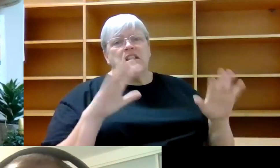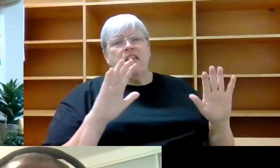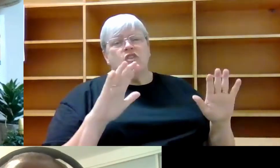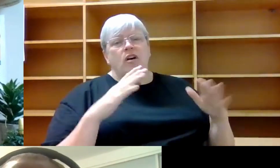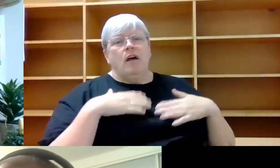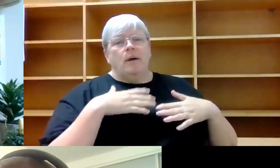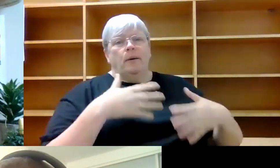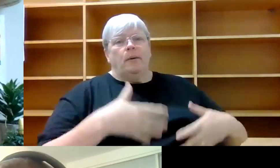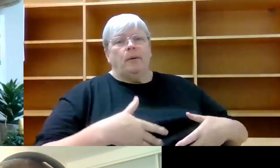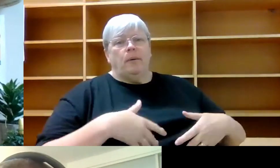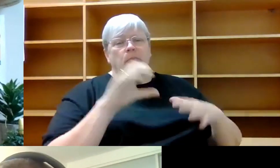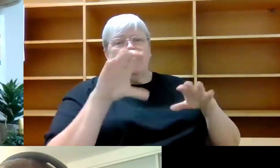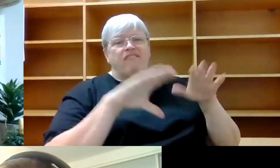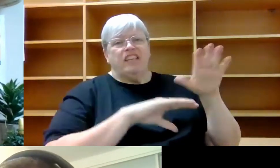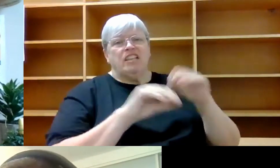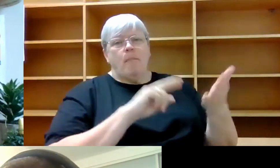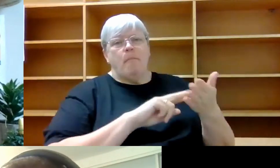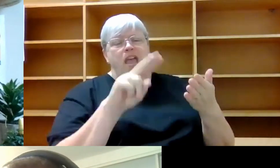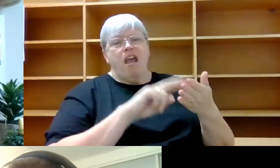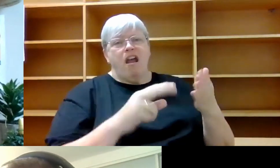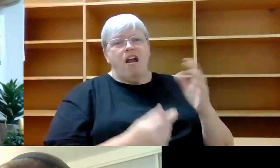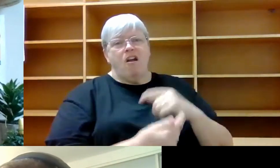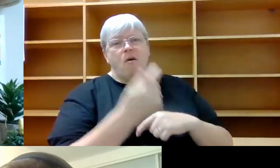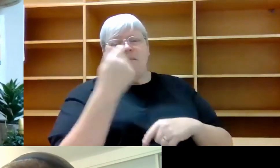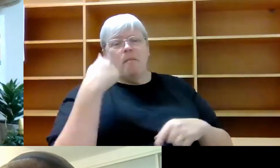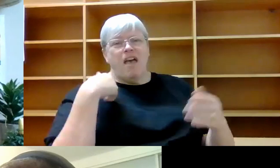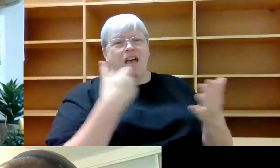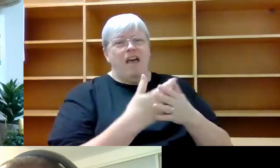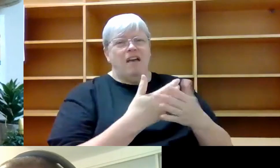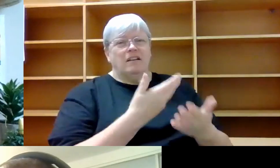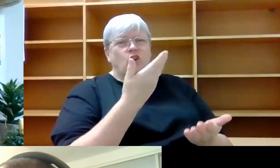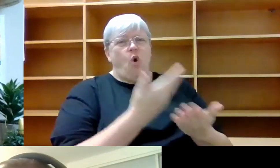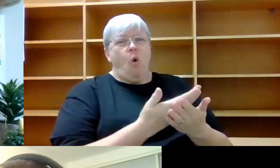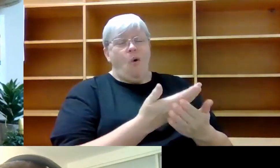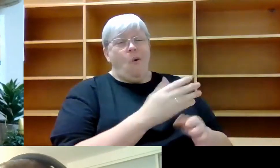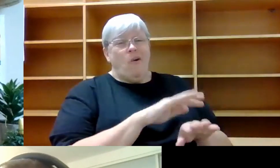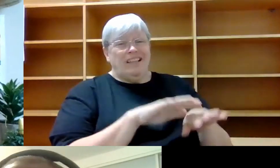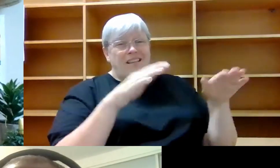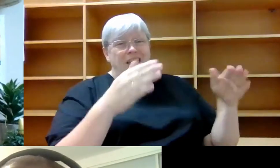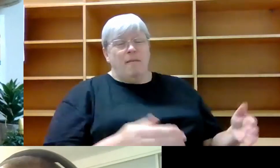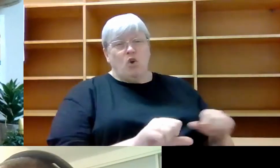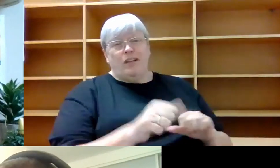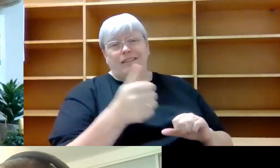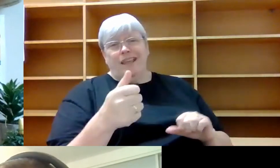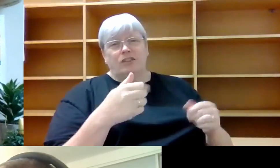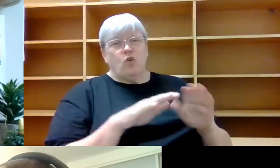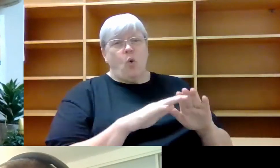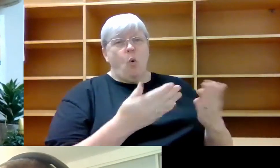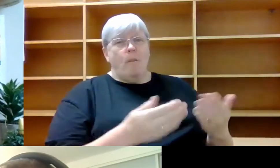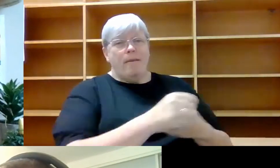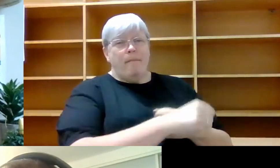and feet were bare. His back ripper was on a table beside him, next to an open Bible and a wooden